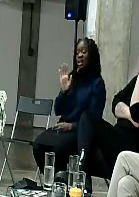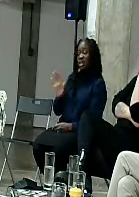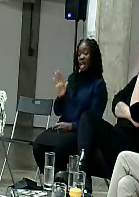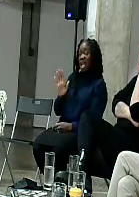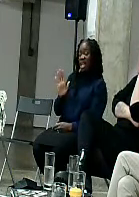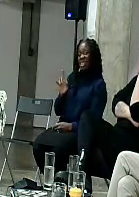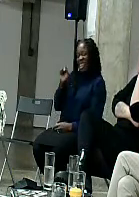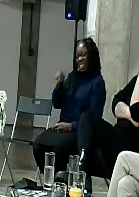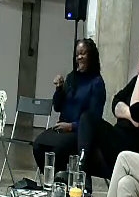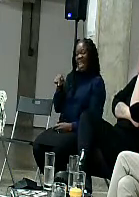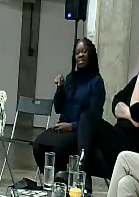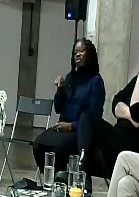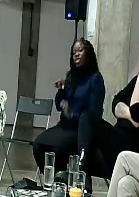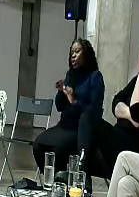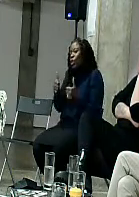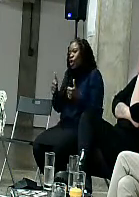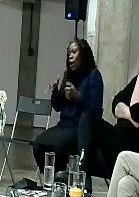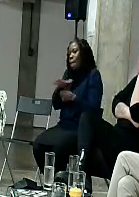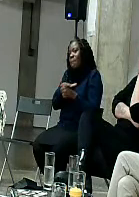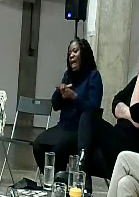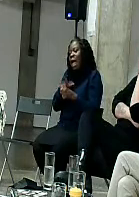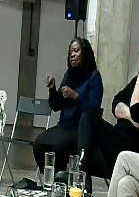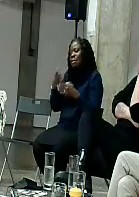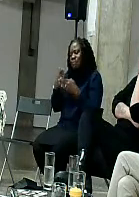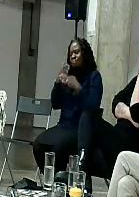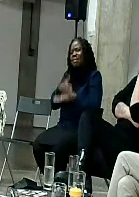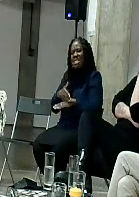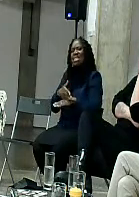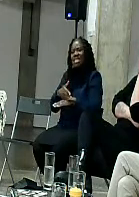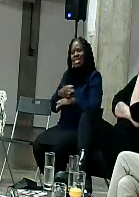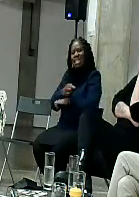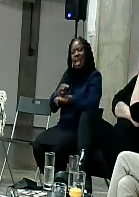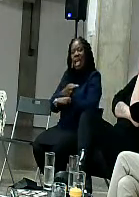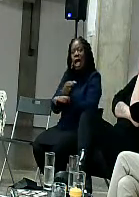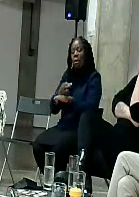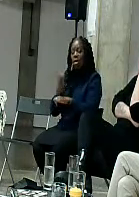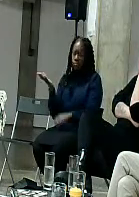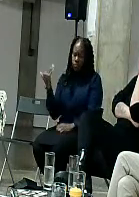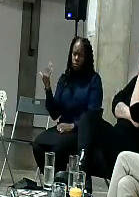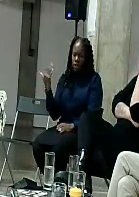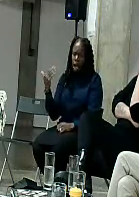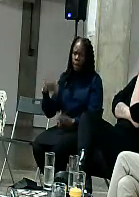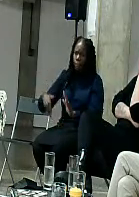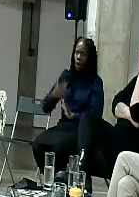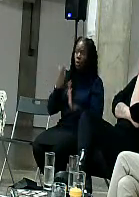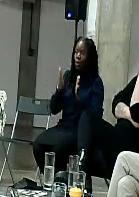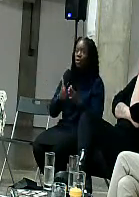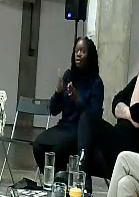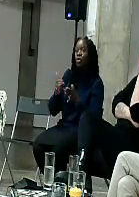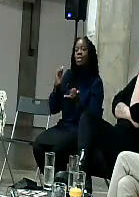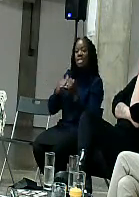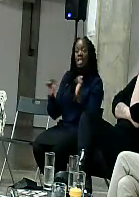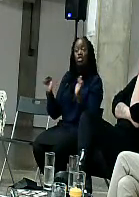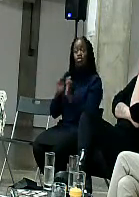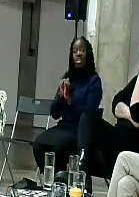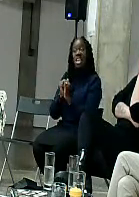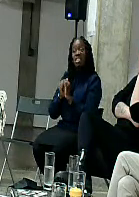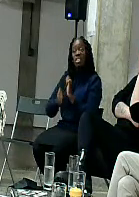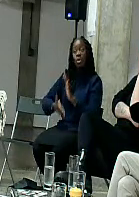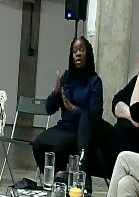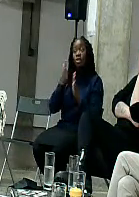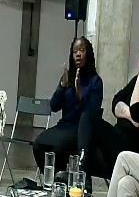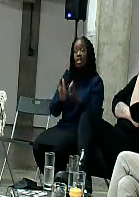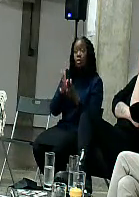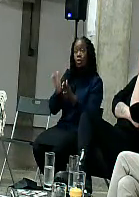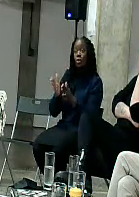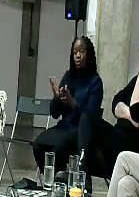good place. It's rush hour, come back to the hospital. So he went back. And by the time I